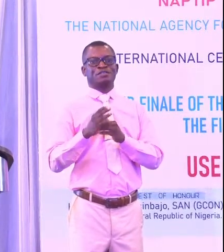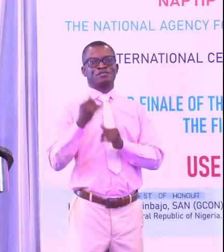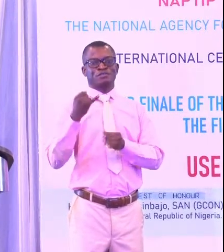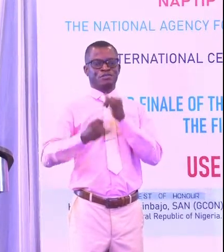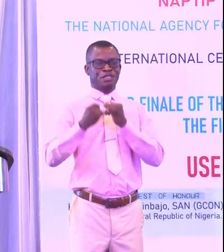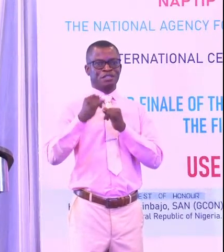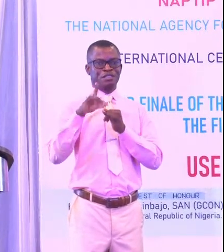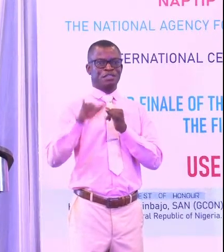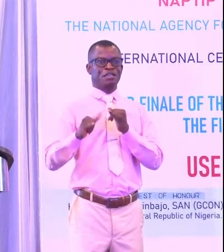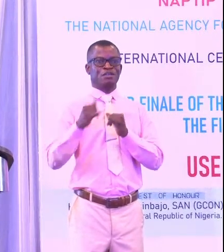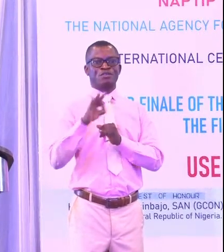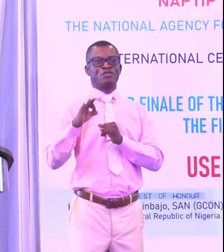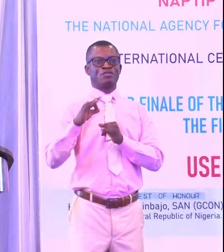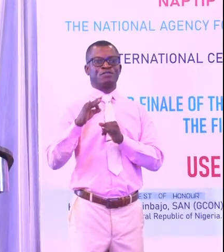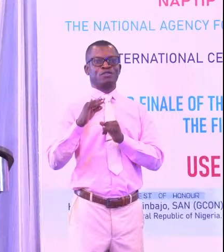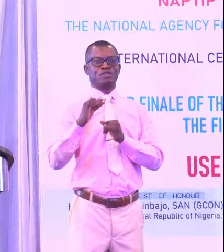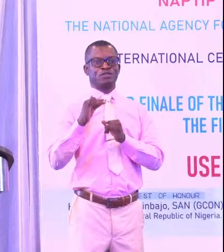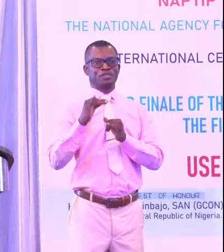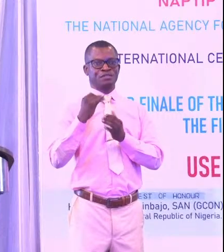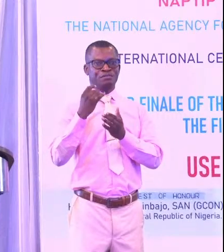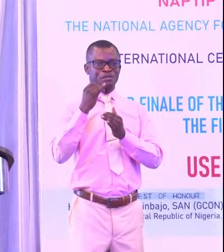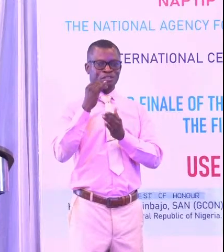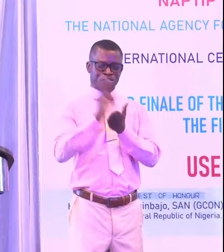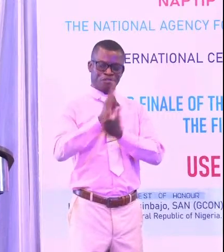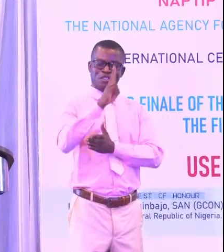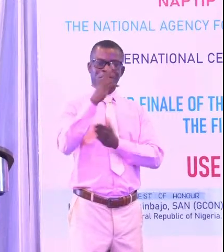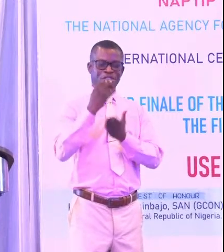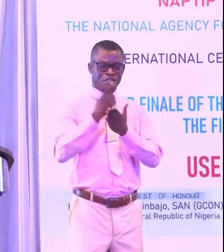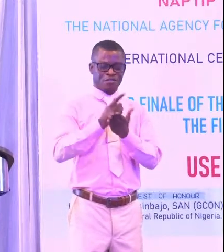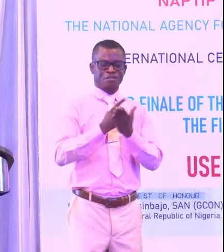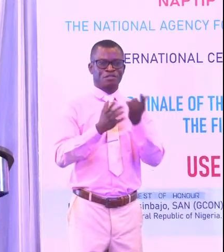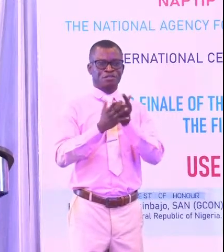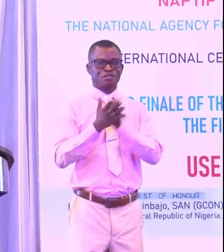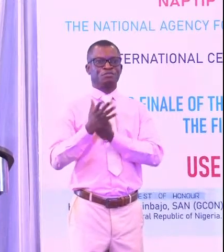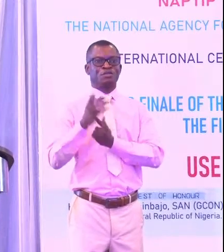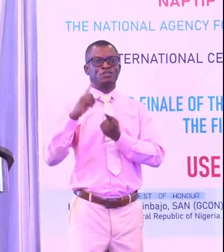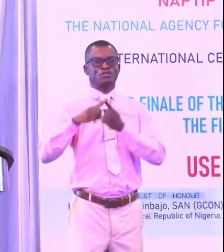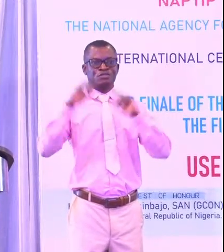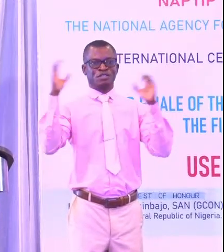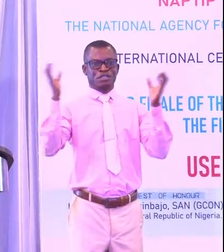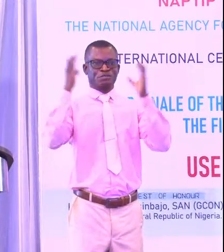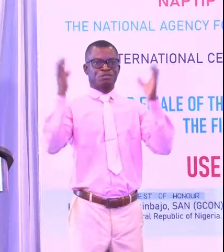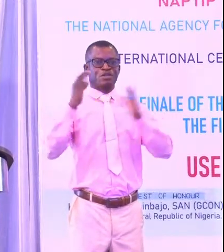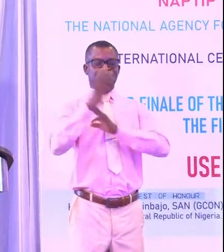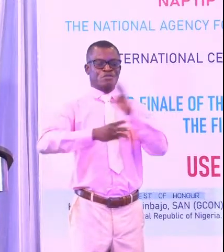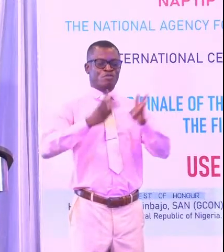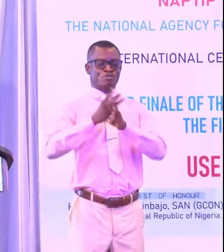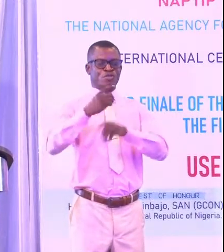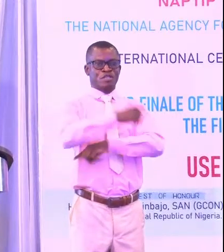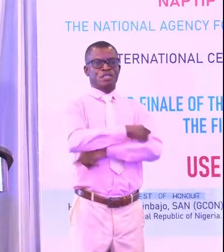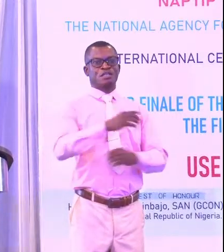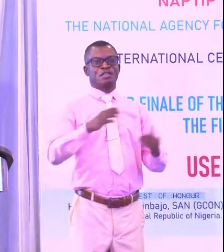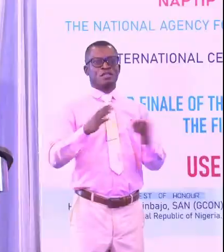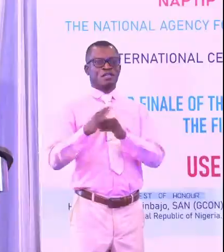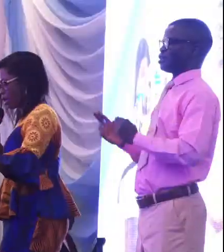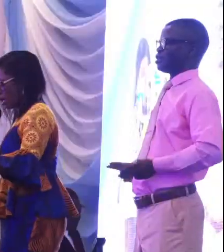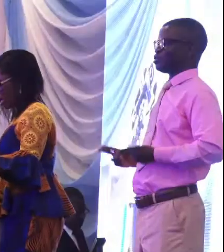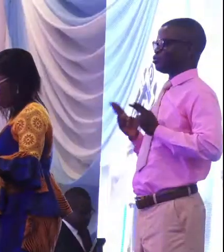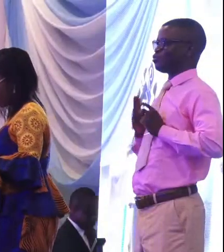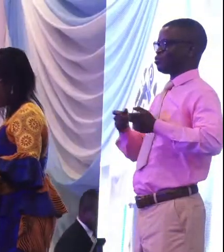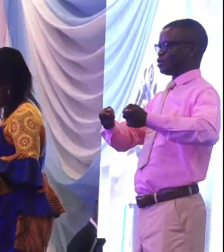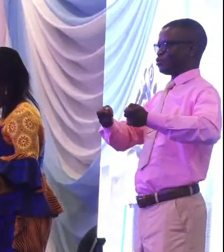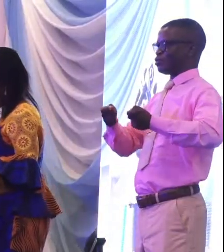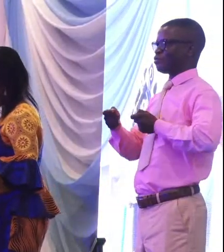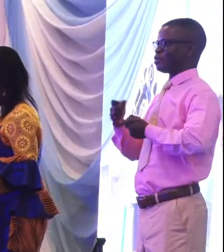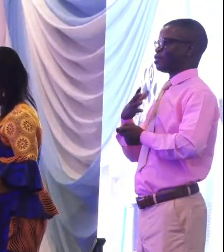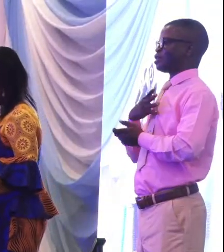the inter-university debates. This is in commemoration of the World Day Against Human Trafficking.